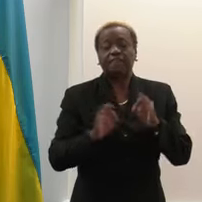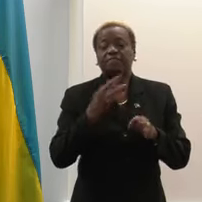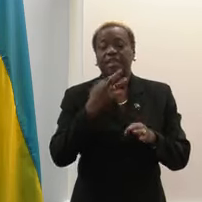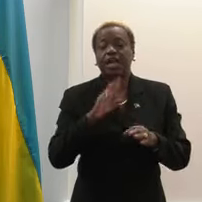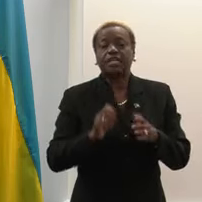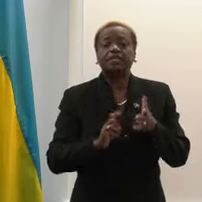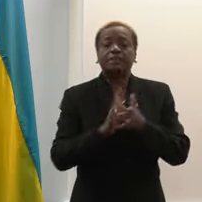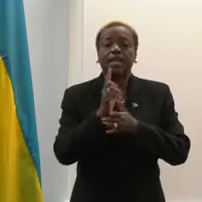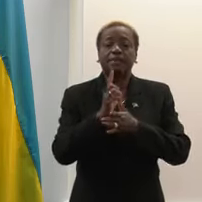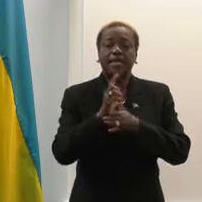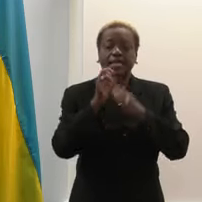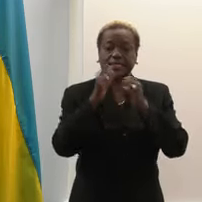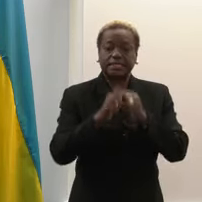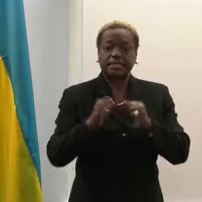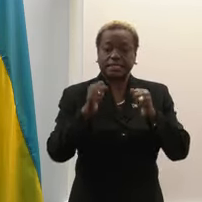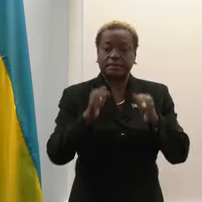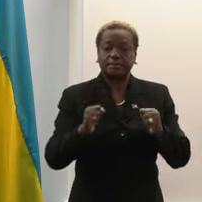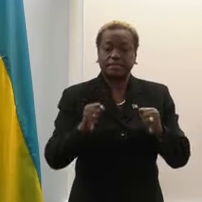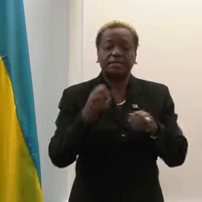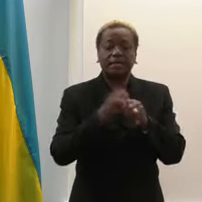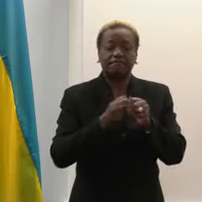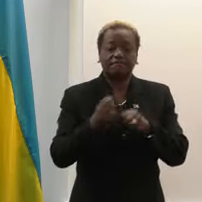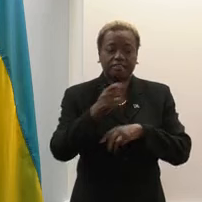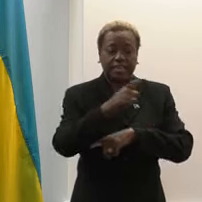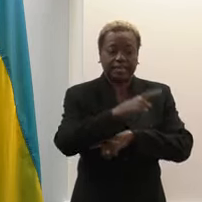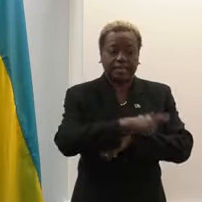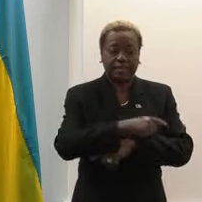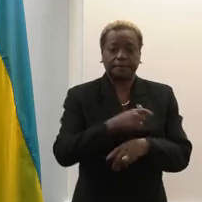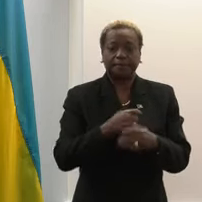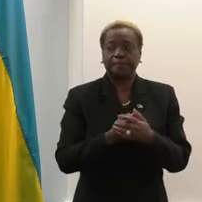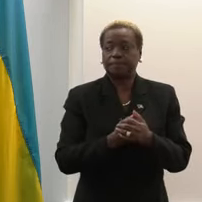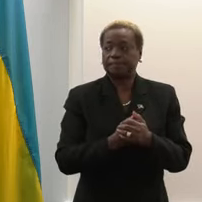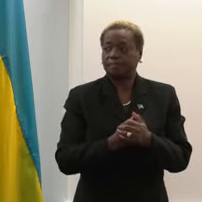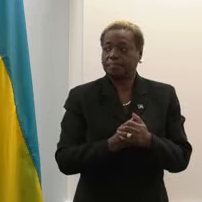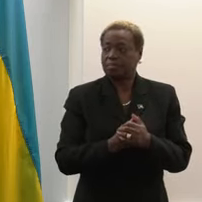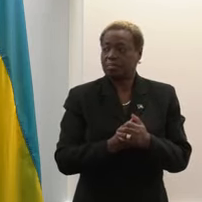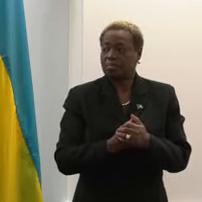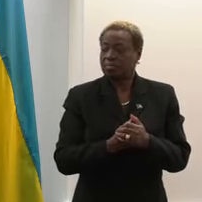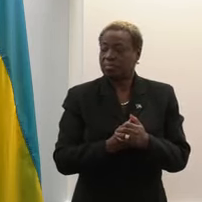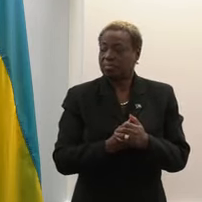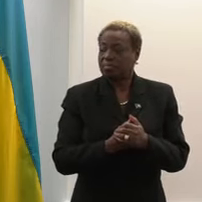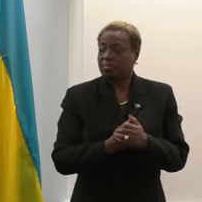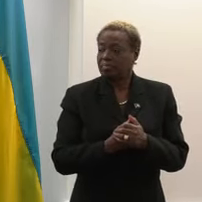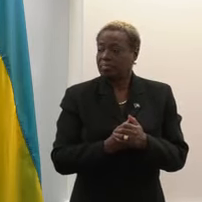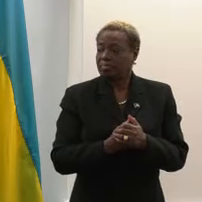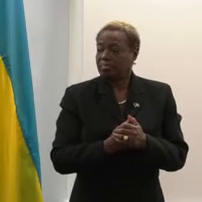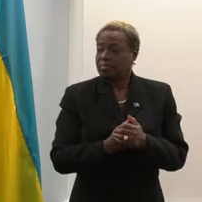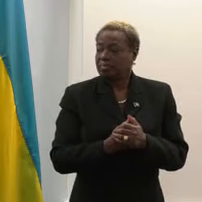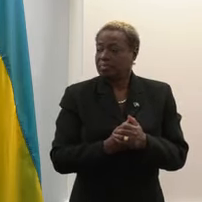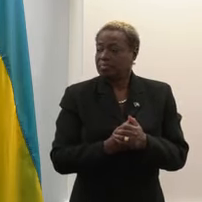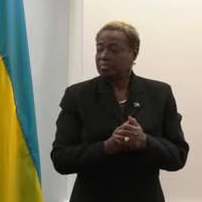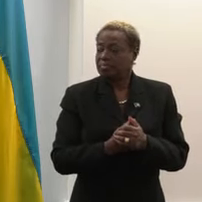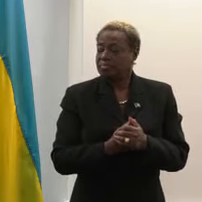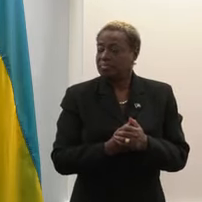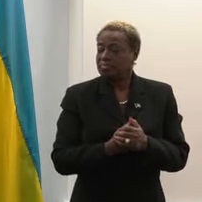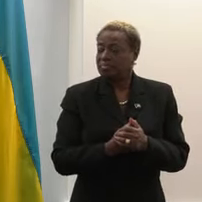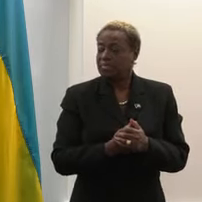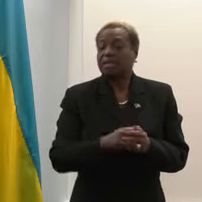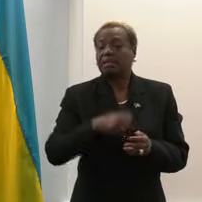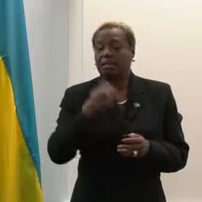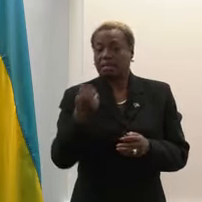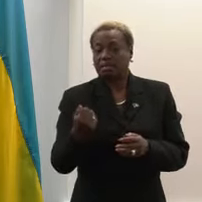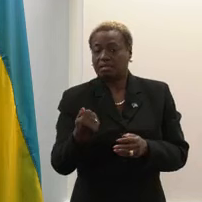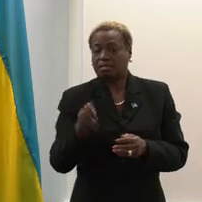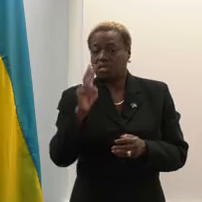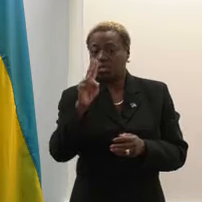developing symptoms. So we do that on a daily basis. My other question, in other states in the